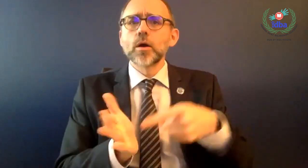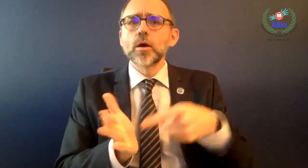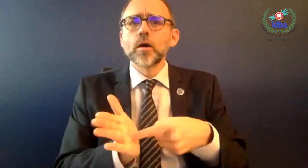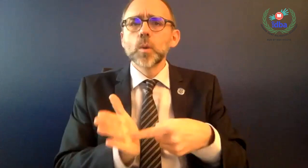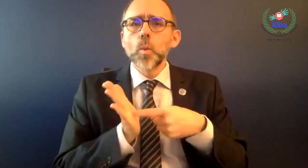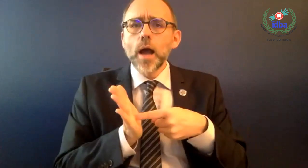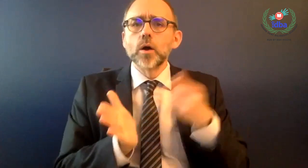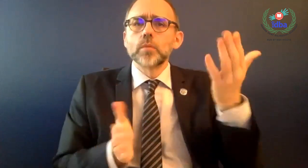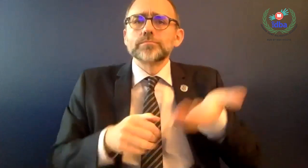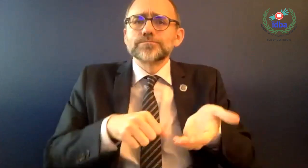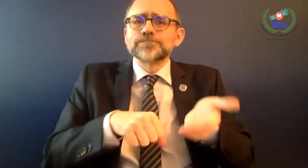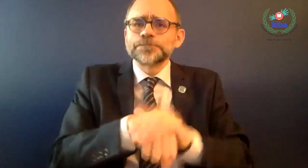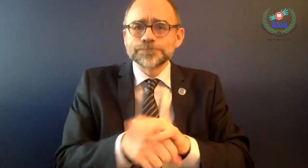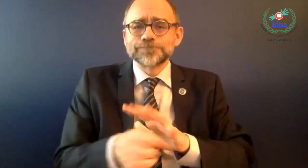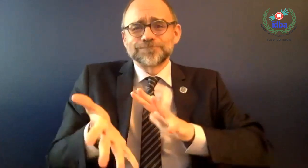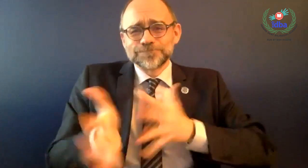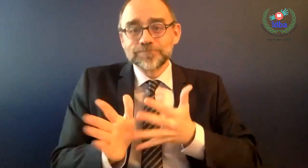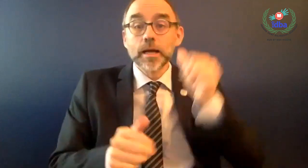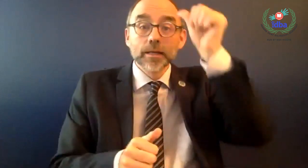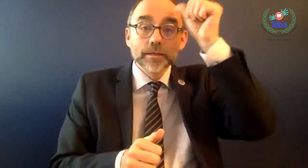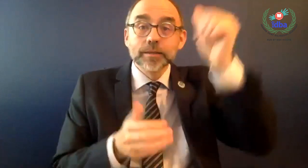enrolled. So the qualified teacher should be there.